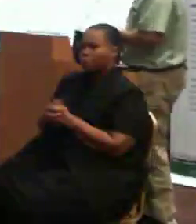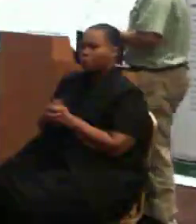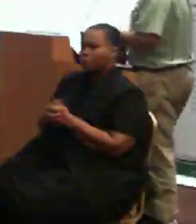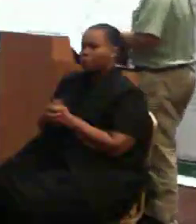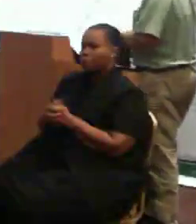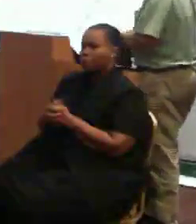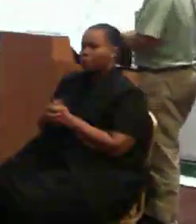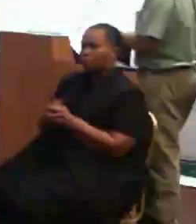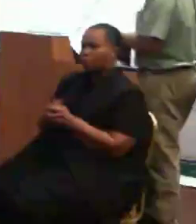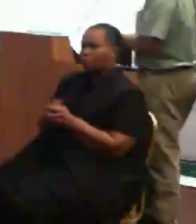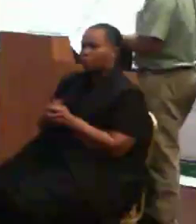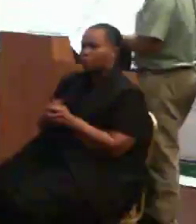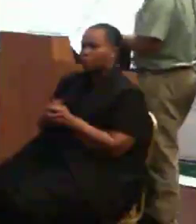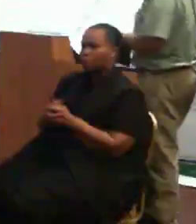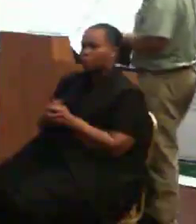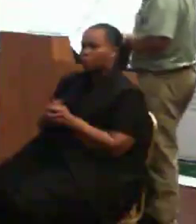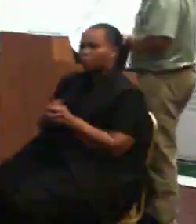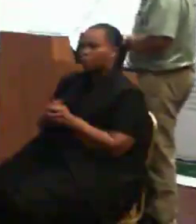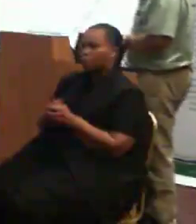Mr. Slot.